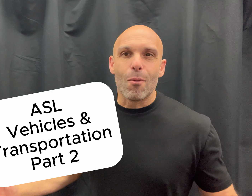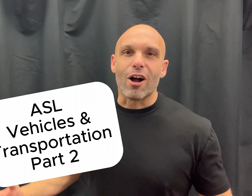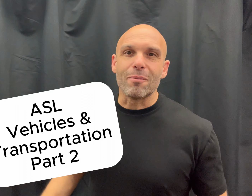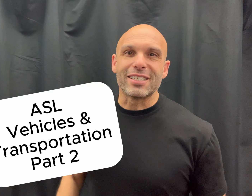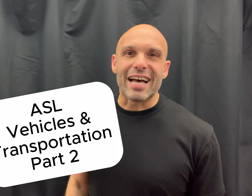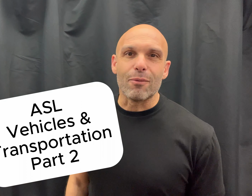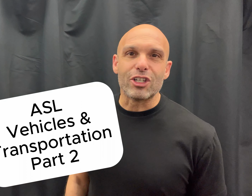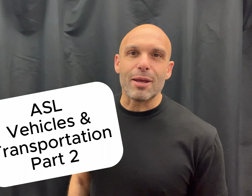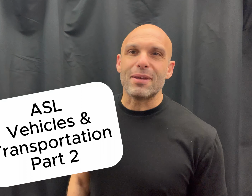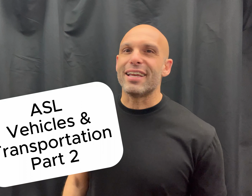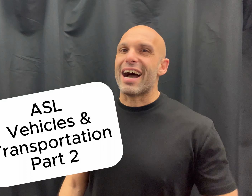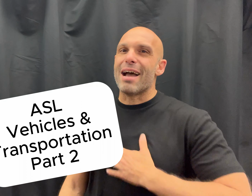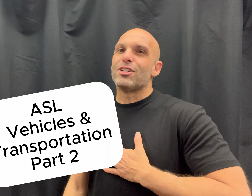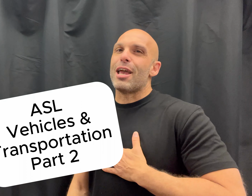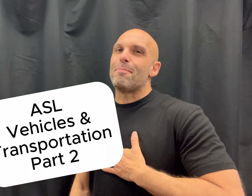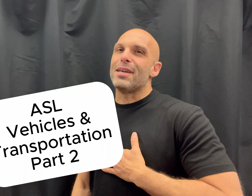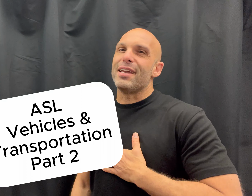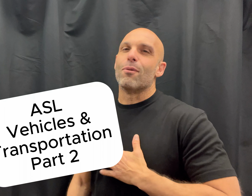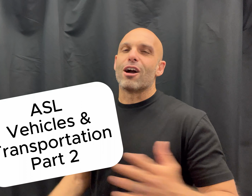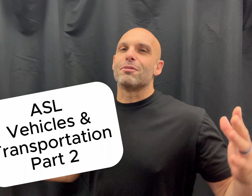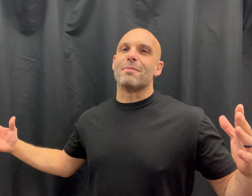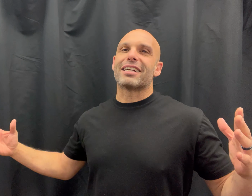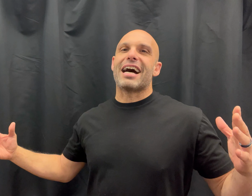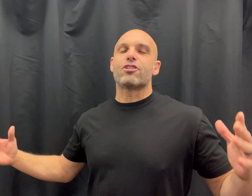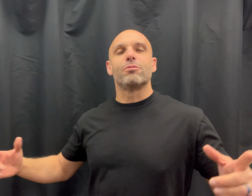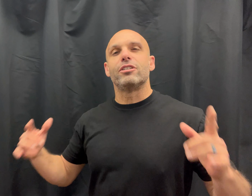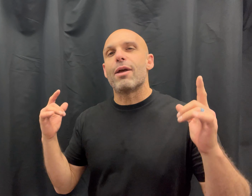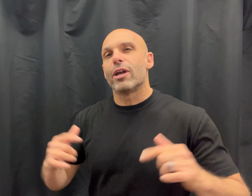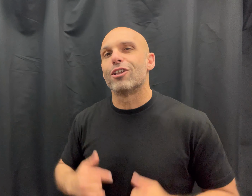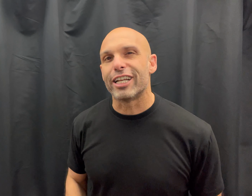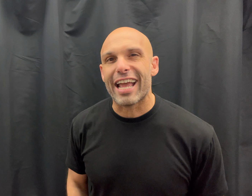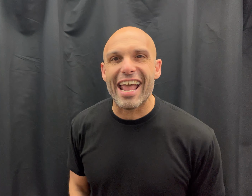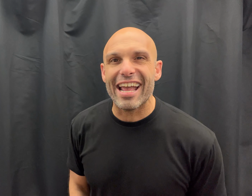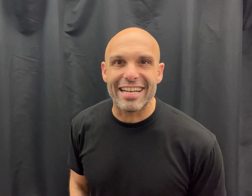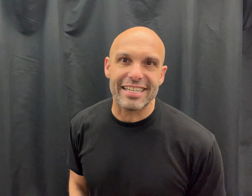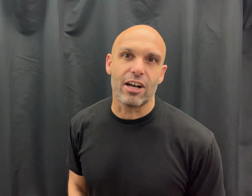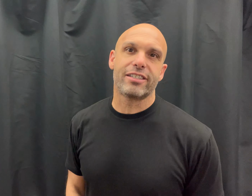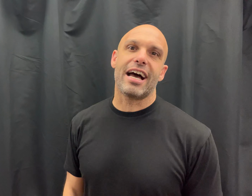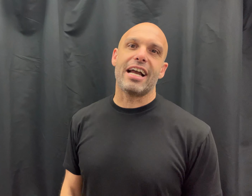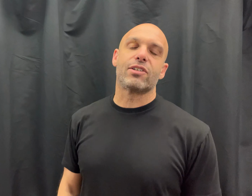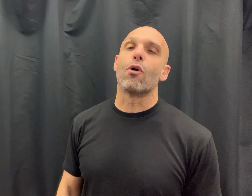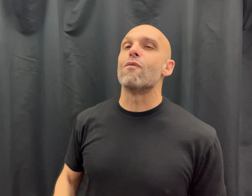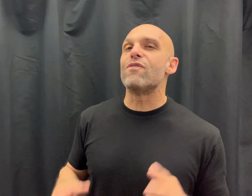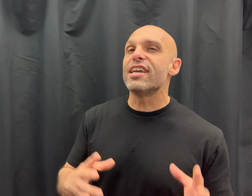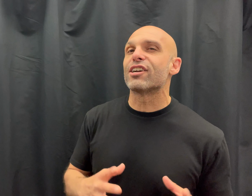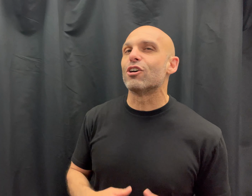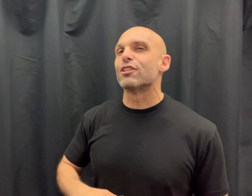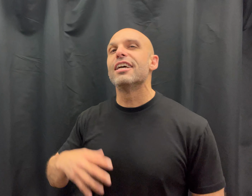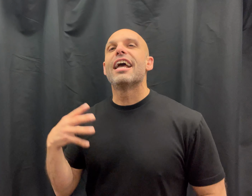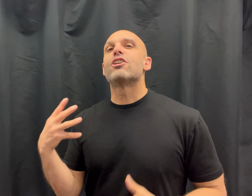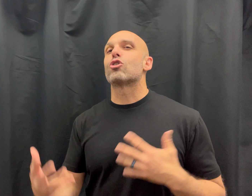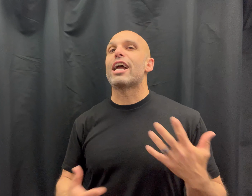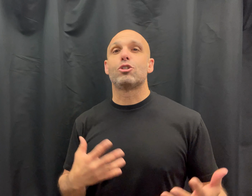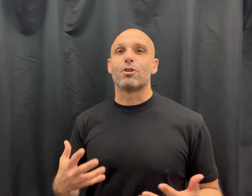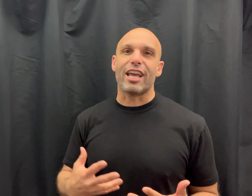Welcome to Sign with JP. I'm JP. Welcome to my classroom. Today we are learning ASL signs for vehicles, transportation,